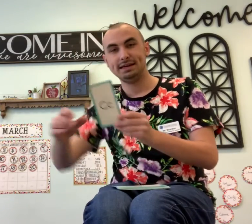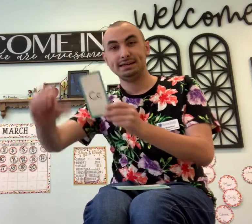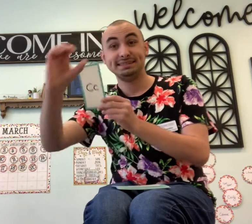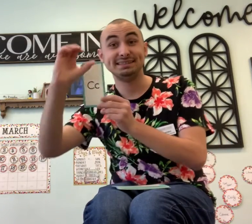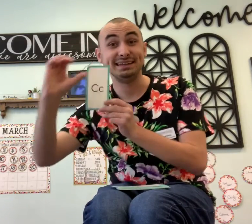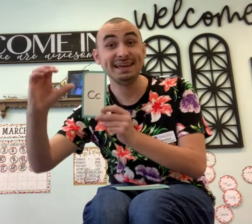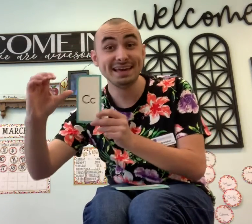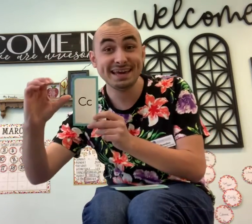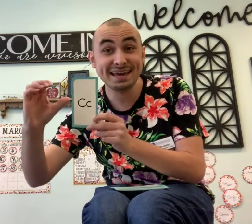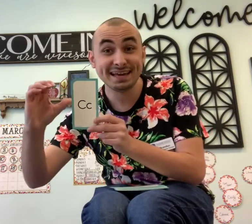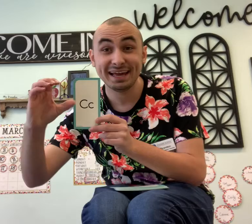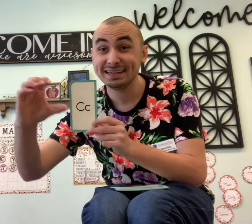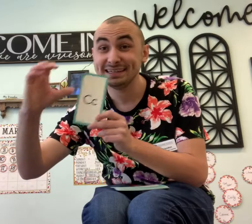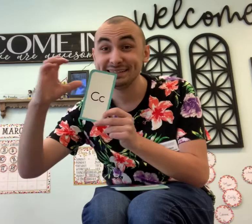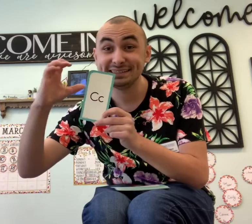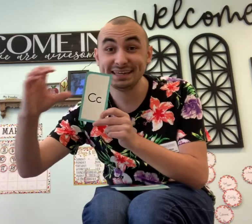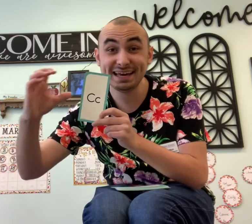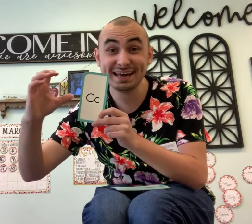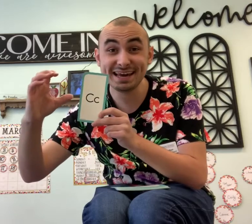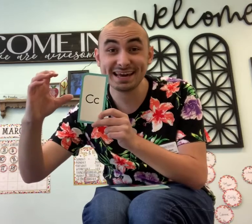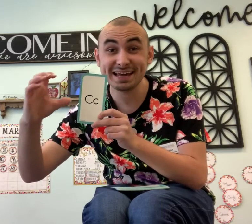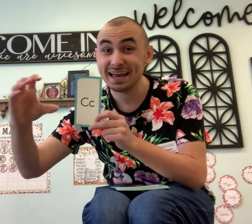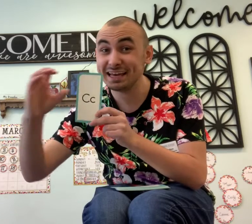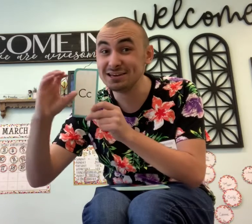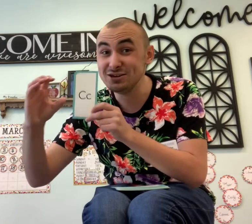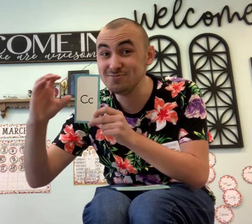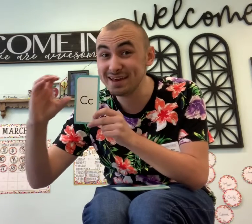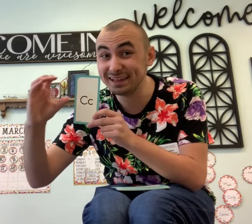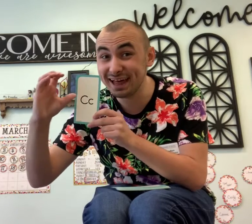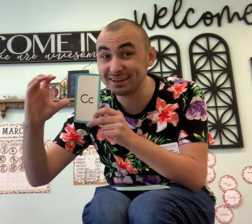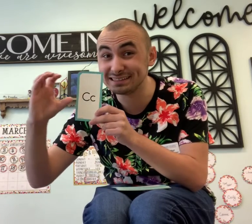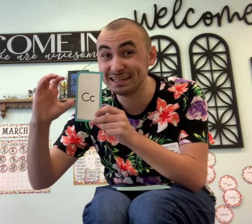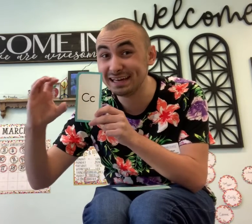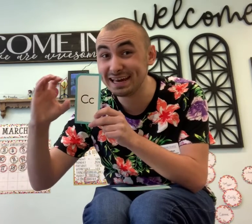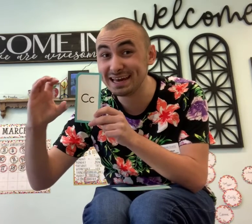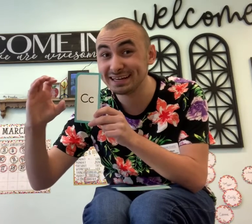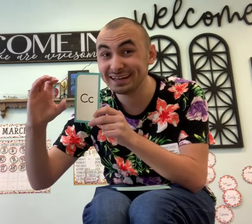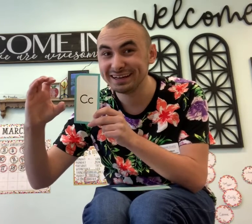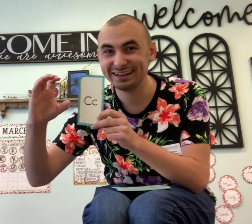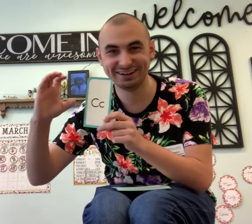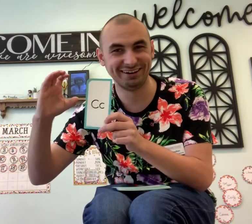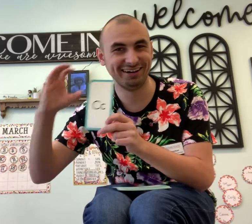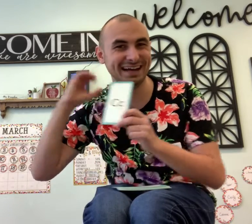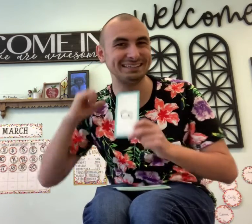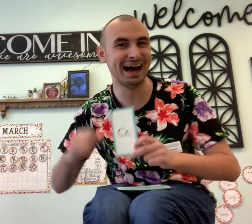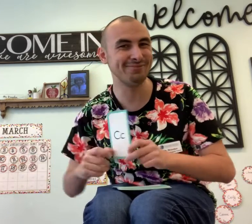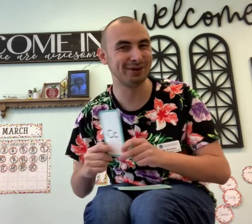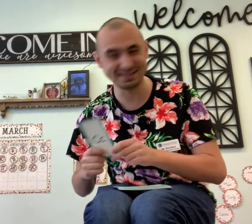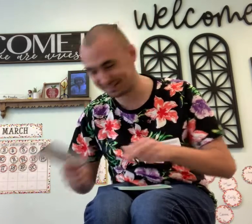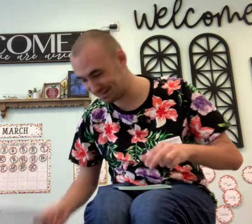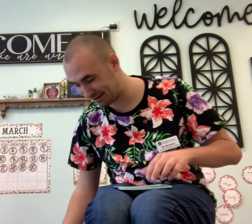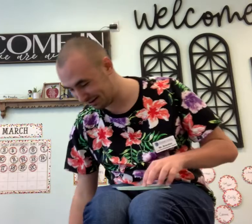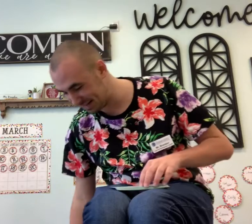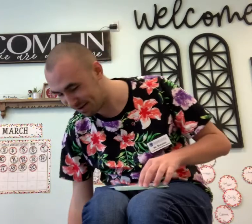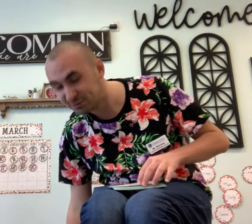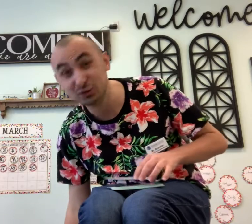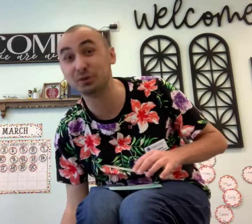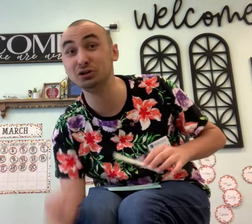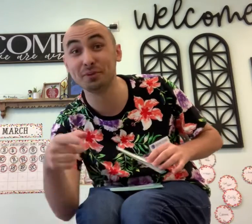C. C. Can you make the letter C? Great job boys and girls. am super duper